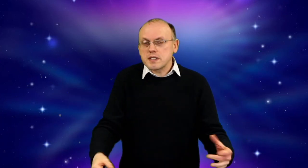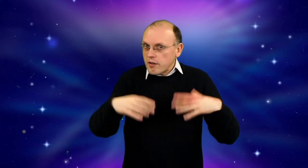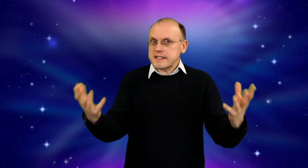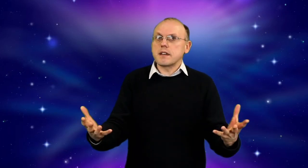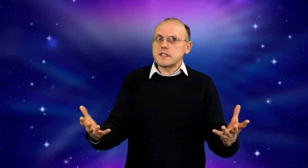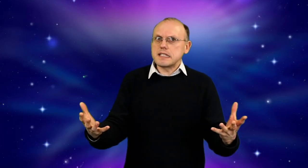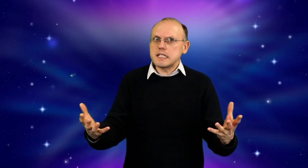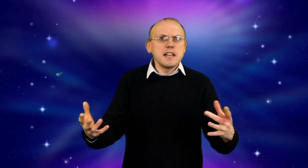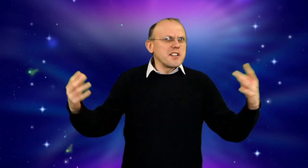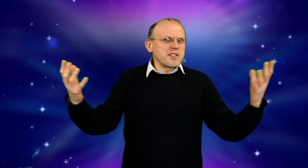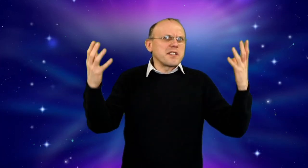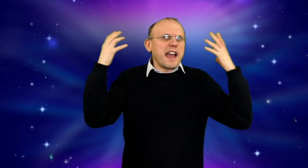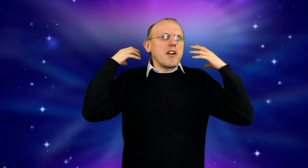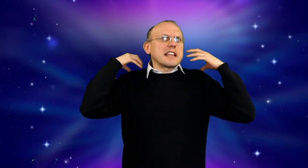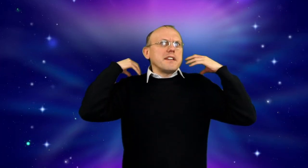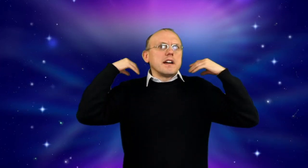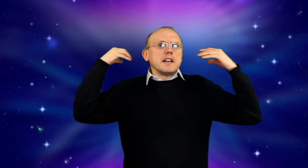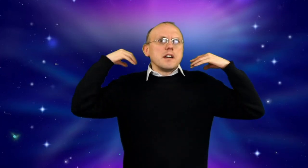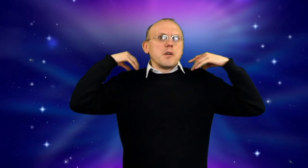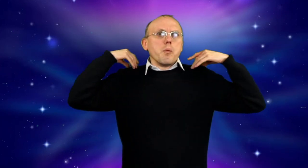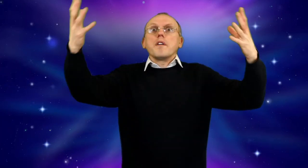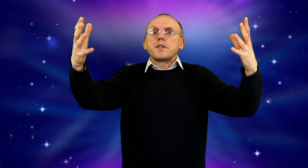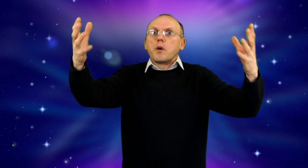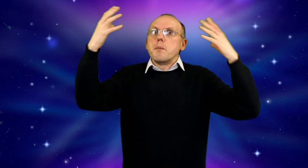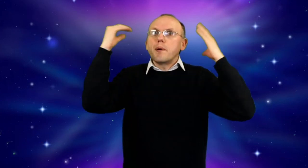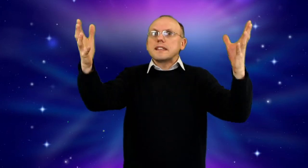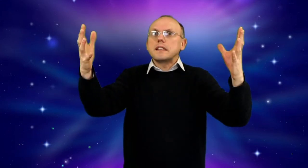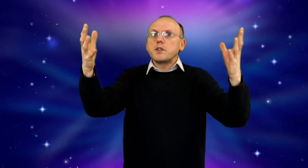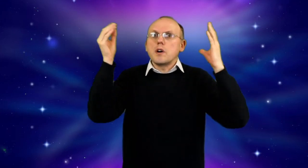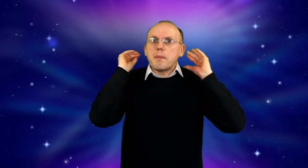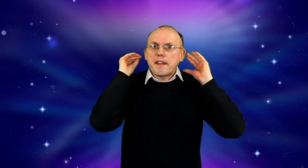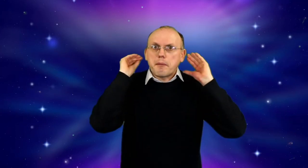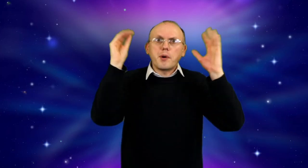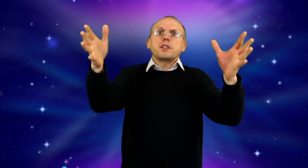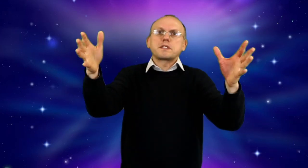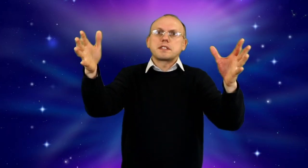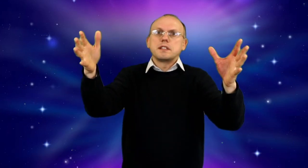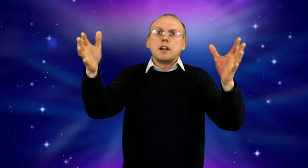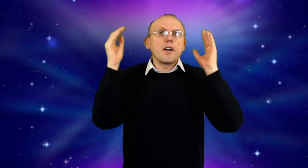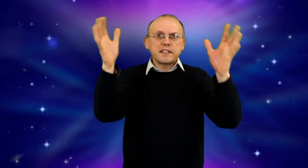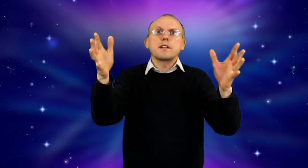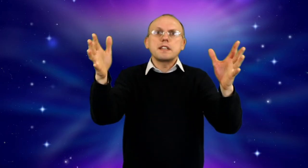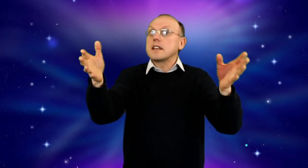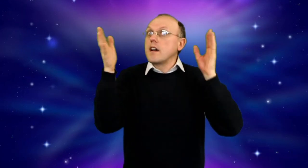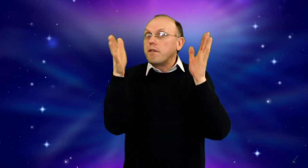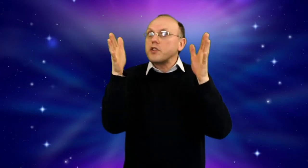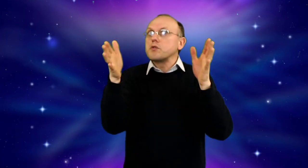their services, so they only give one view, a positive view about their products or their service for you to buy